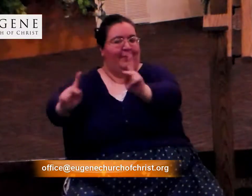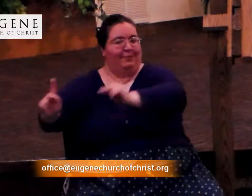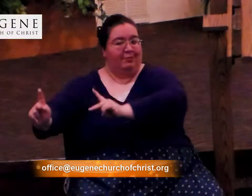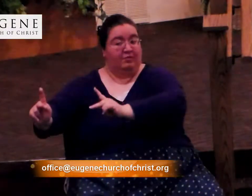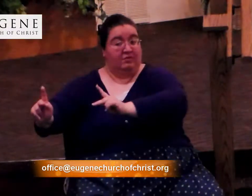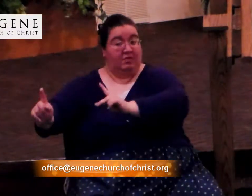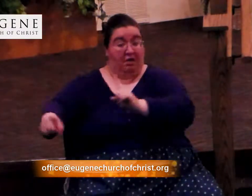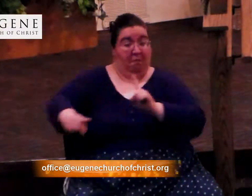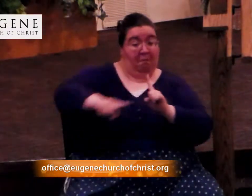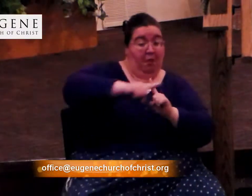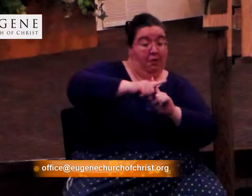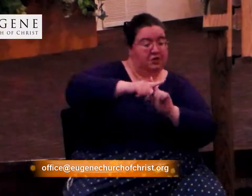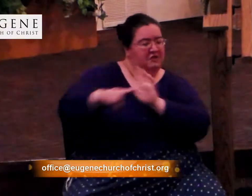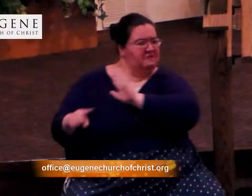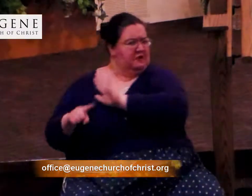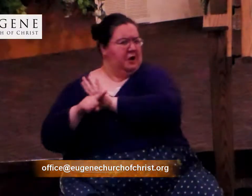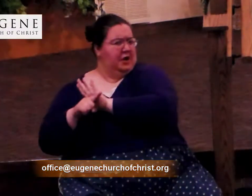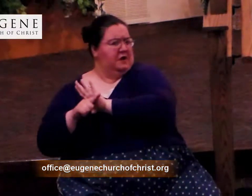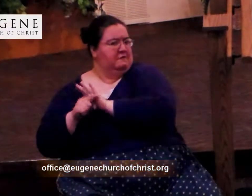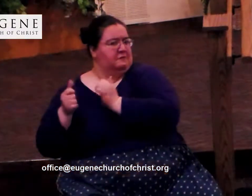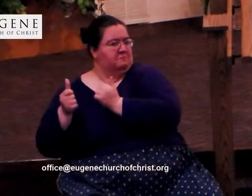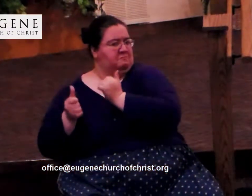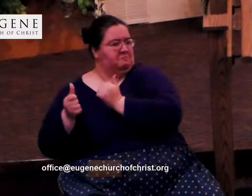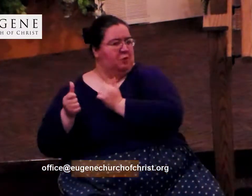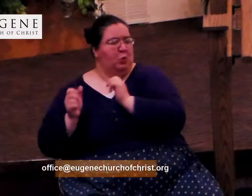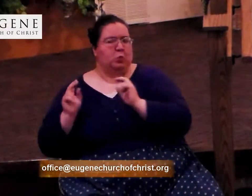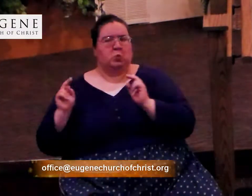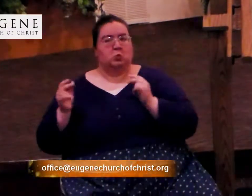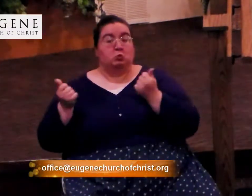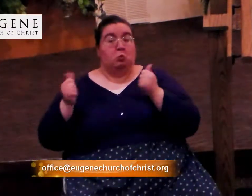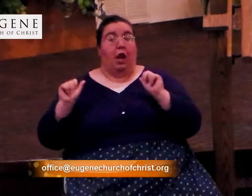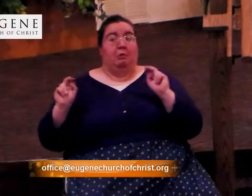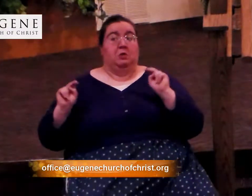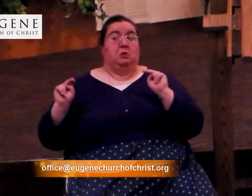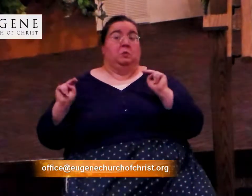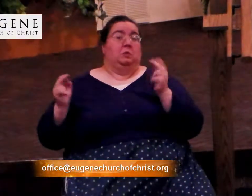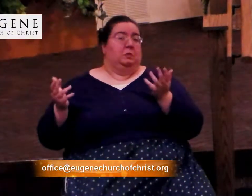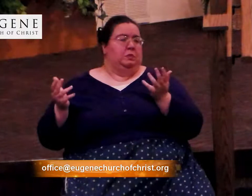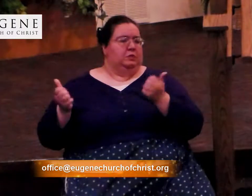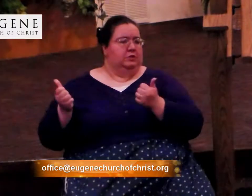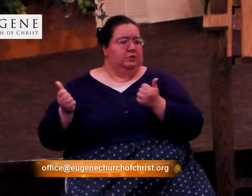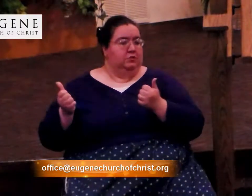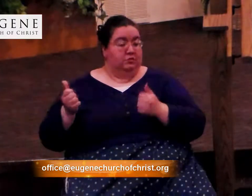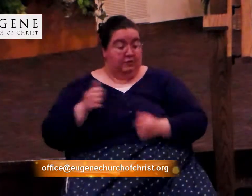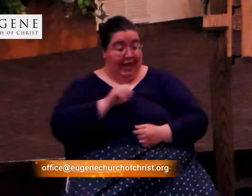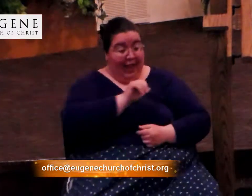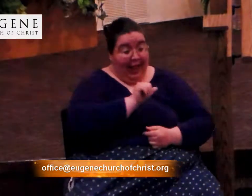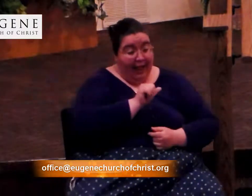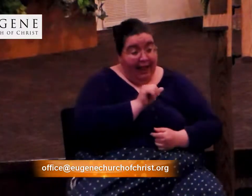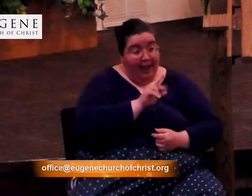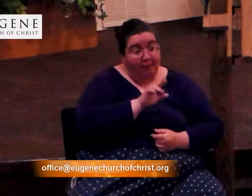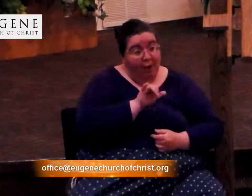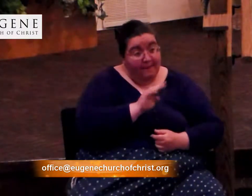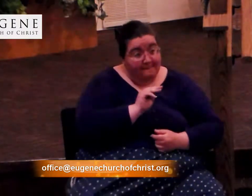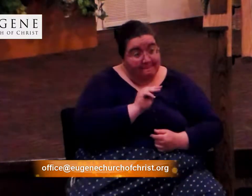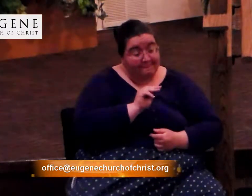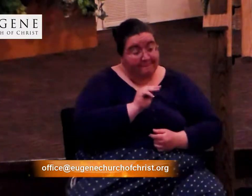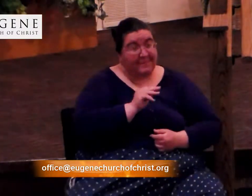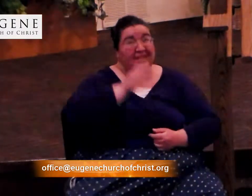way, or are you just trying to be kind of neutral? And for Abram, these blessings that are going to come his way, he's going to be able to turn around